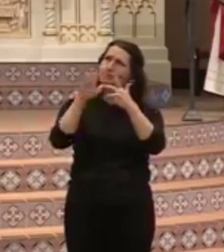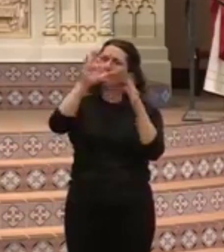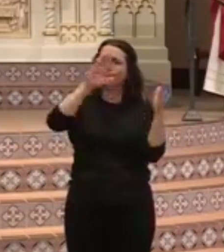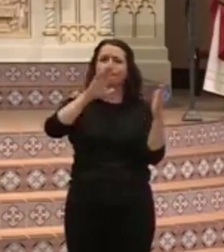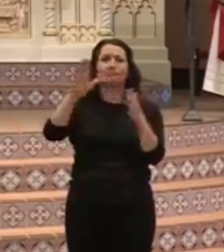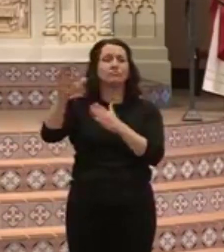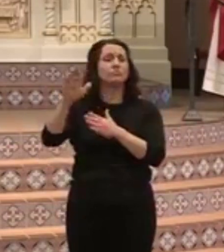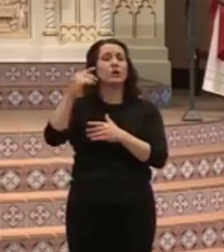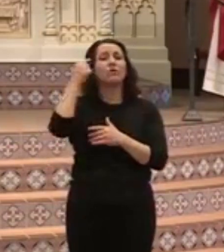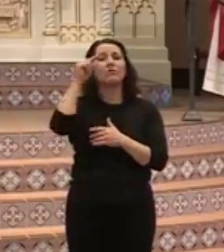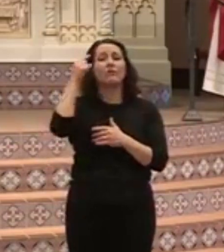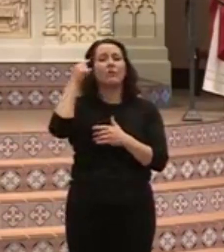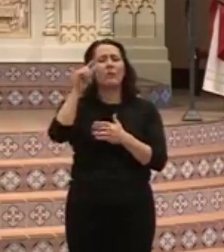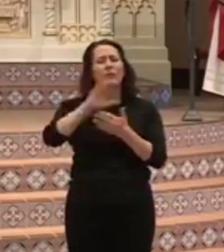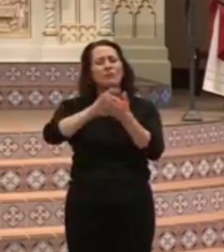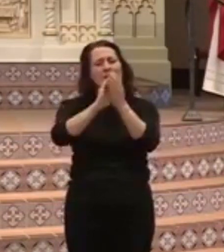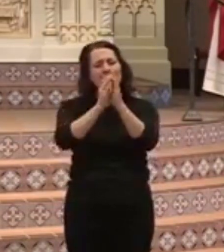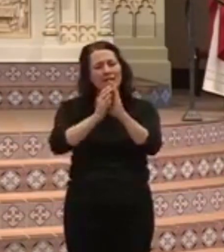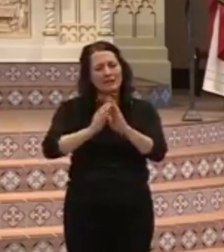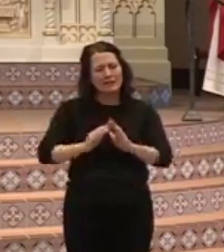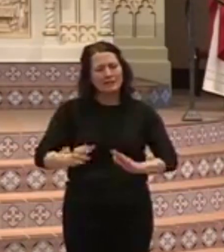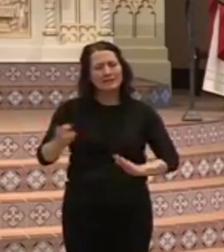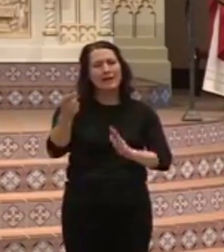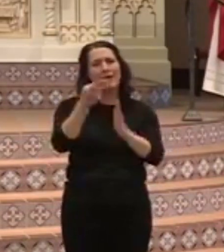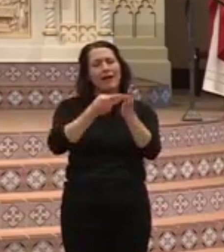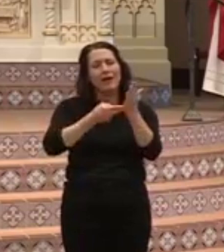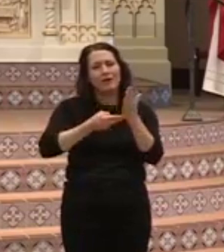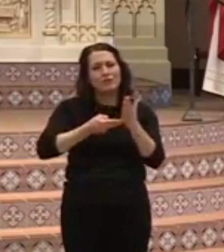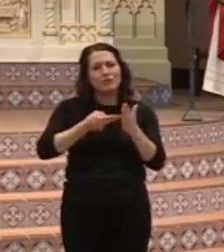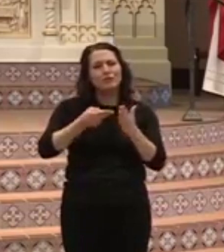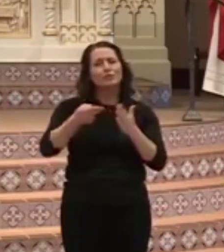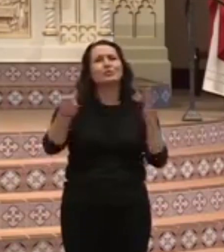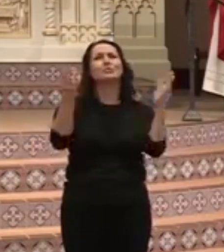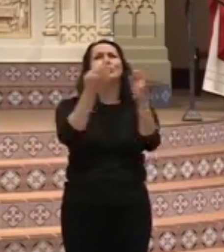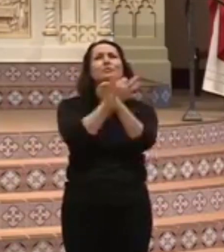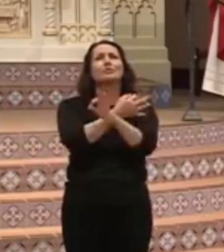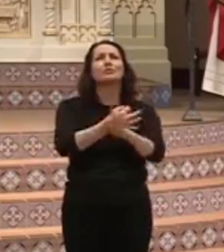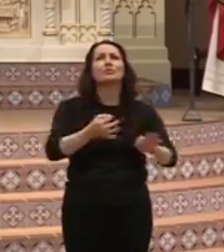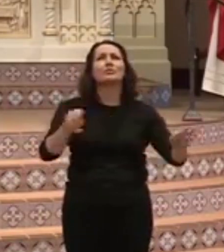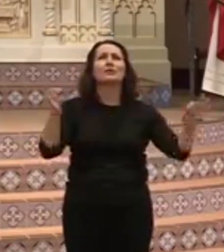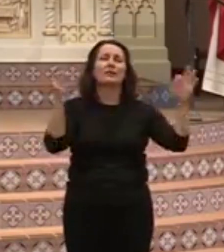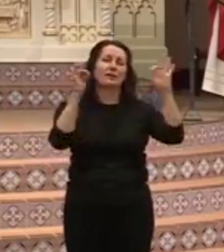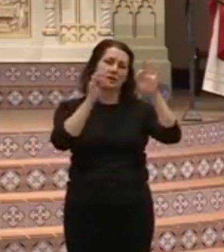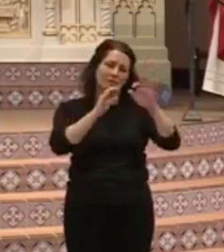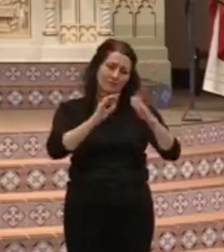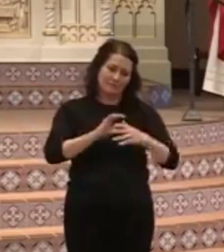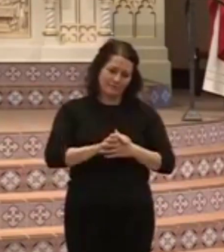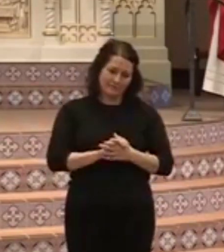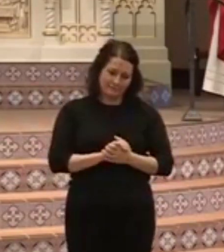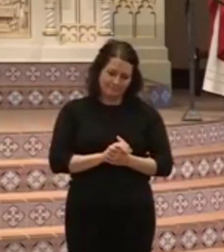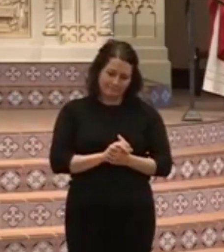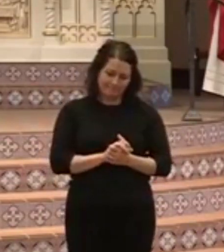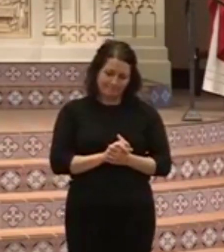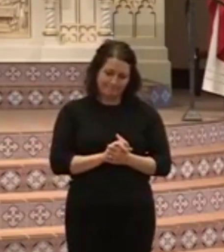true peace and freedom of all.